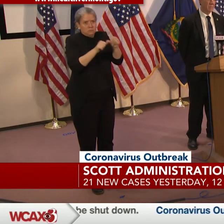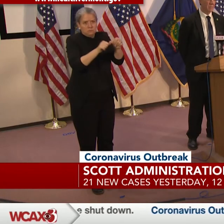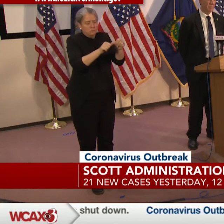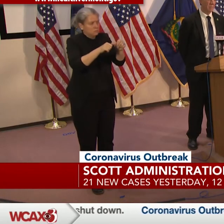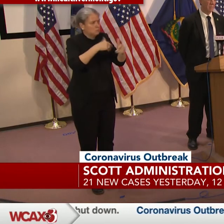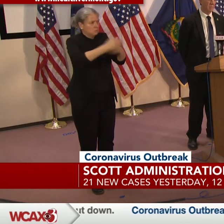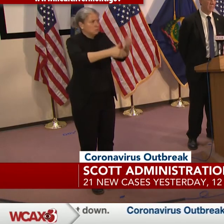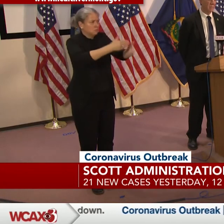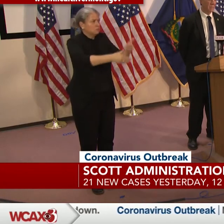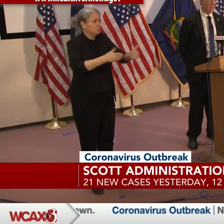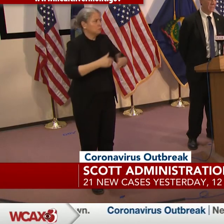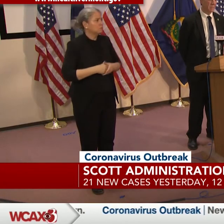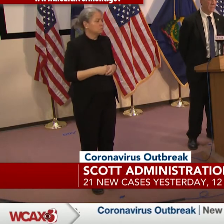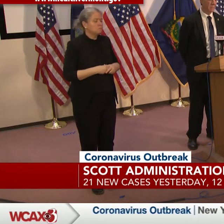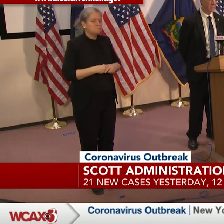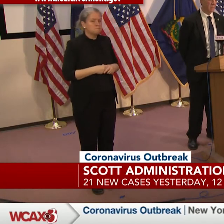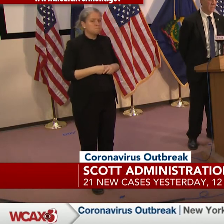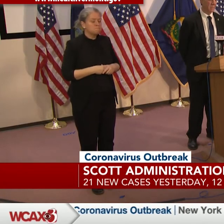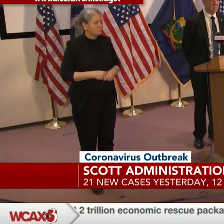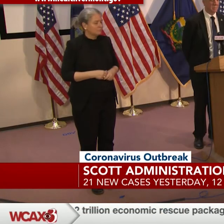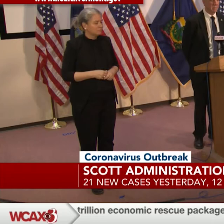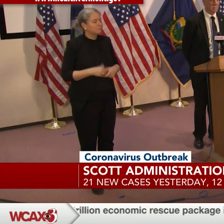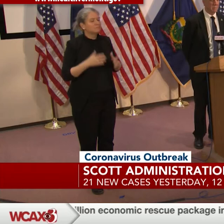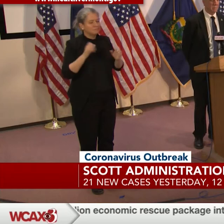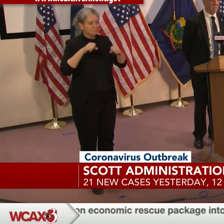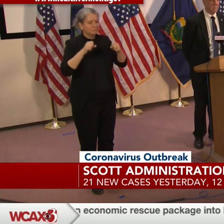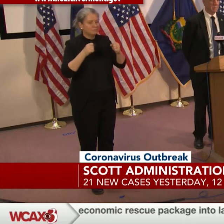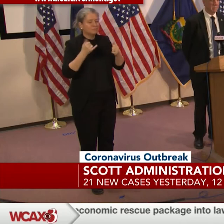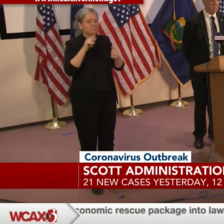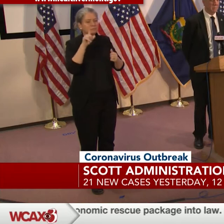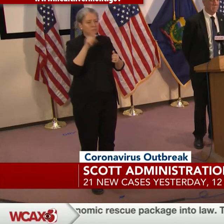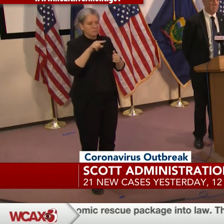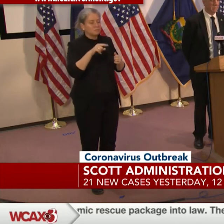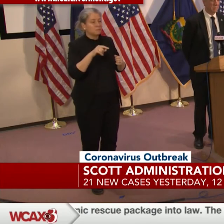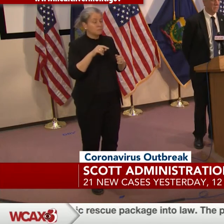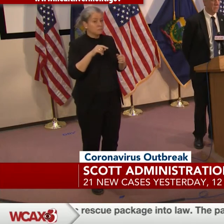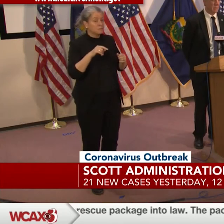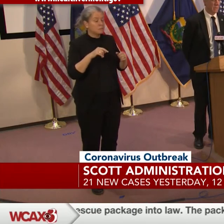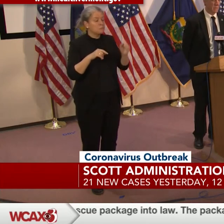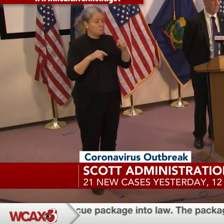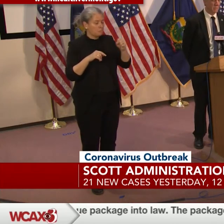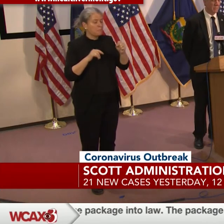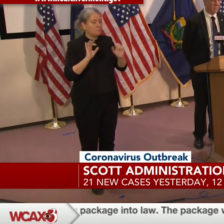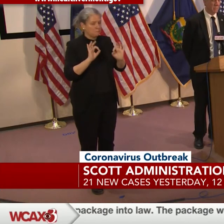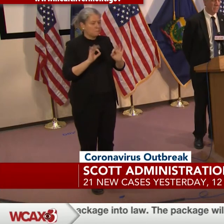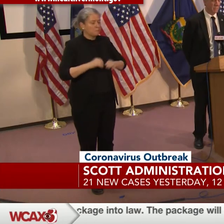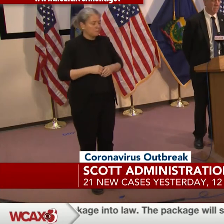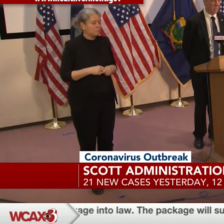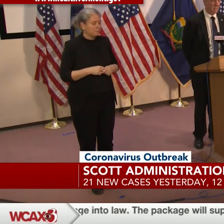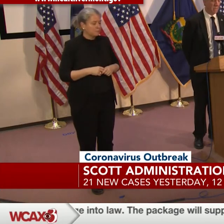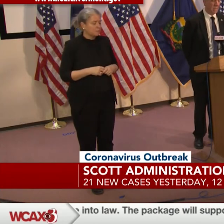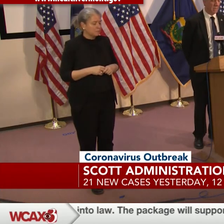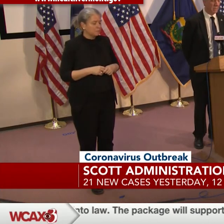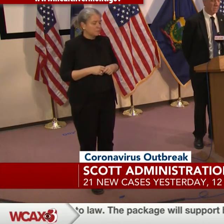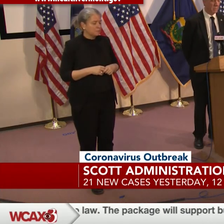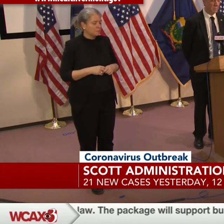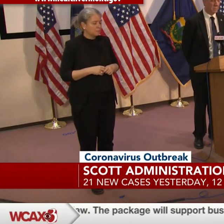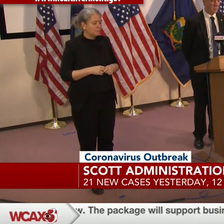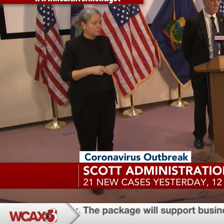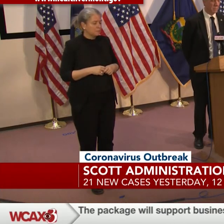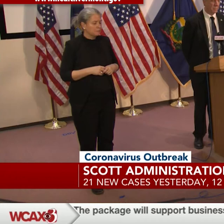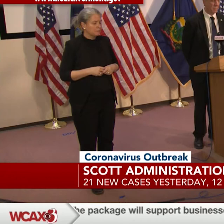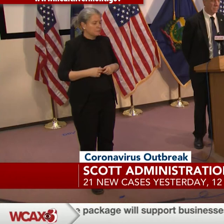as we move forward. Okay, thank you. I had a question if you can hear me. We can. Okay,